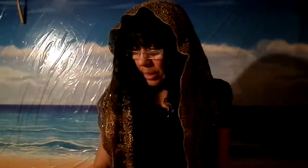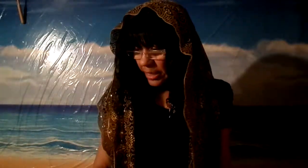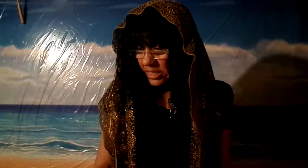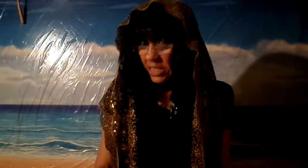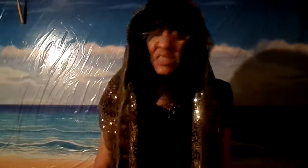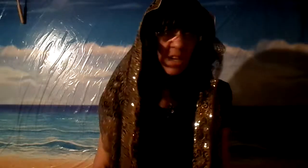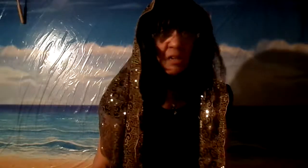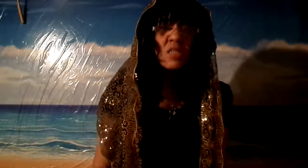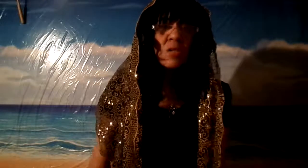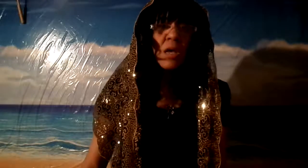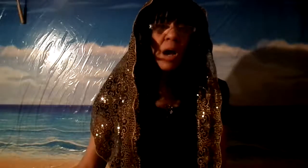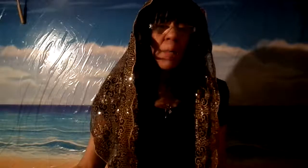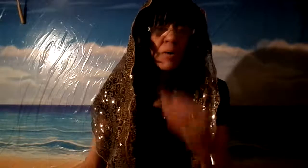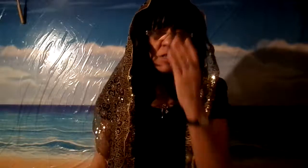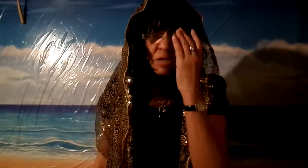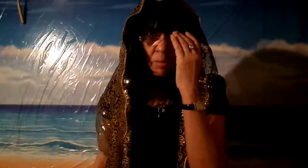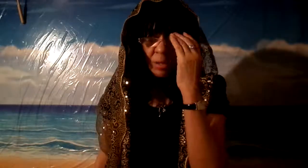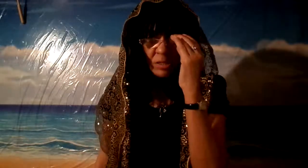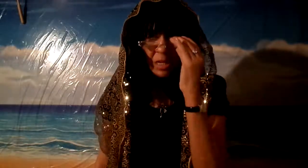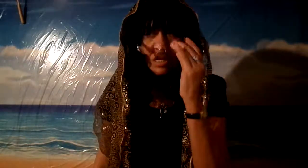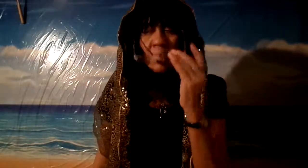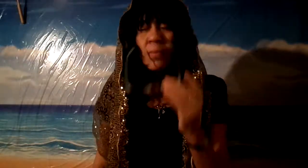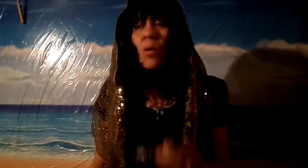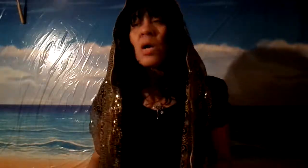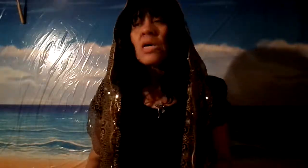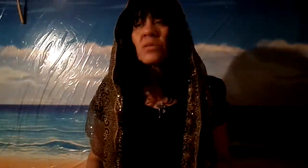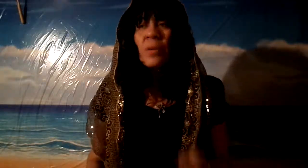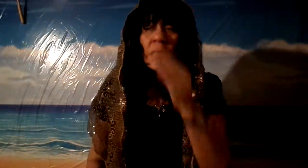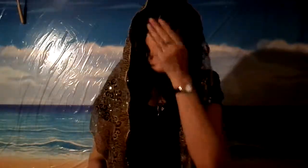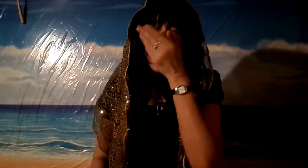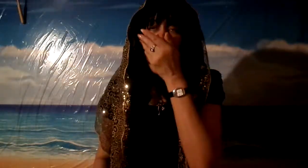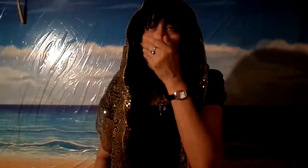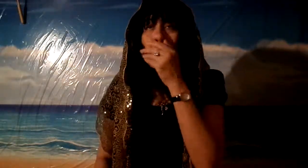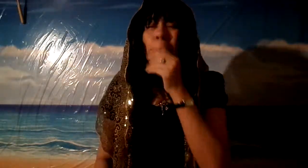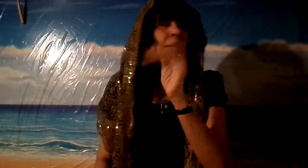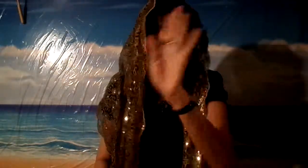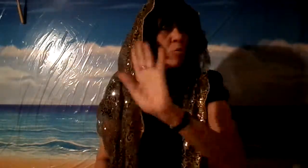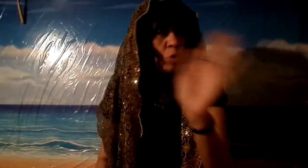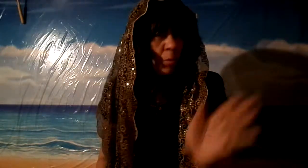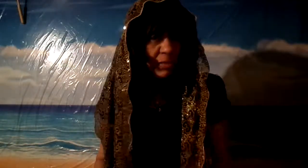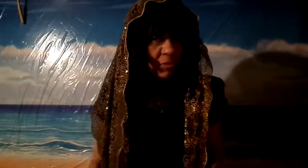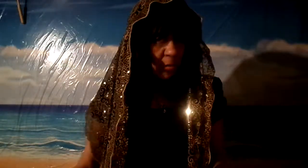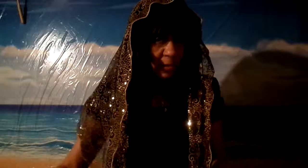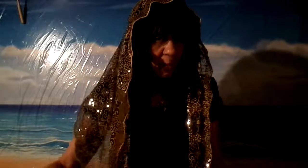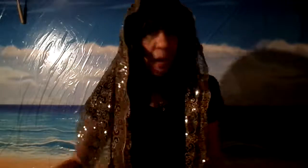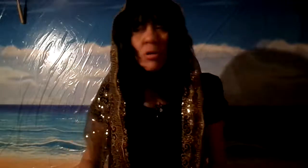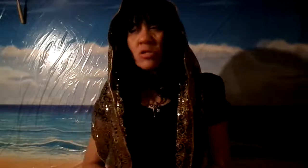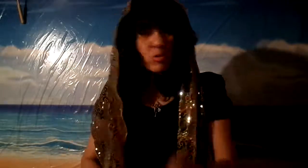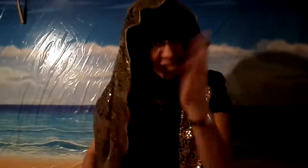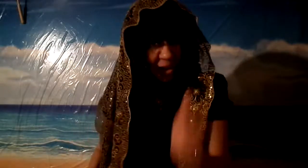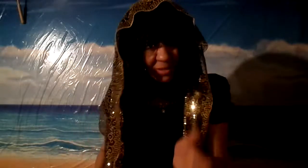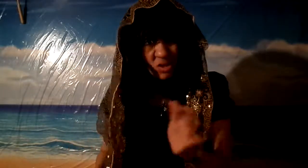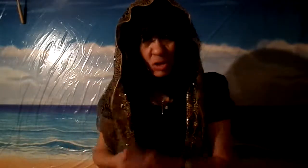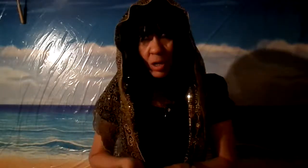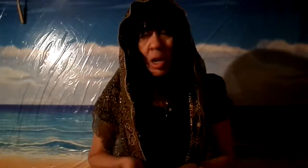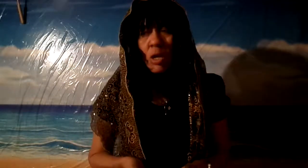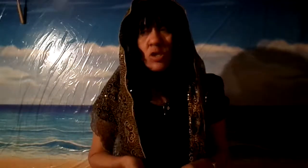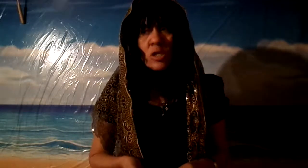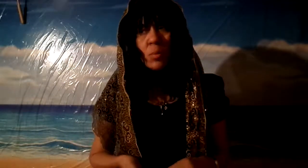It's a study today about the tongue, because a lot of people speak in tongue and they don't know what they're talking about. Sometimes in church, you see so many